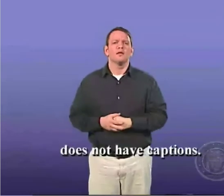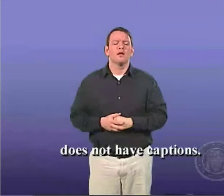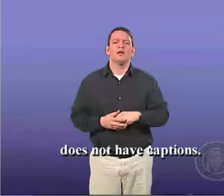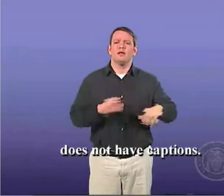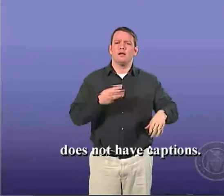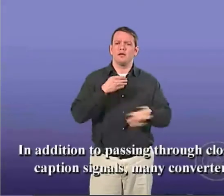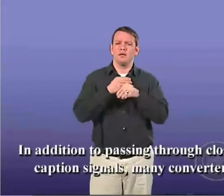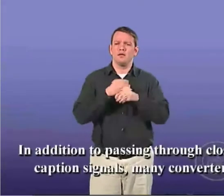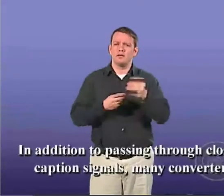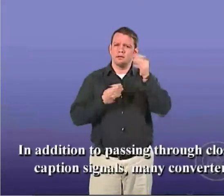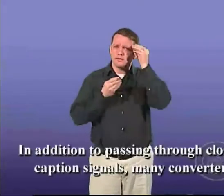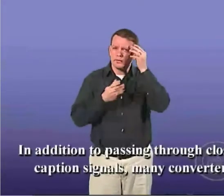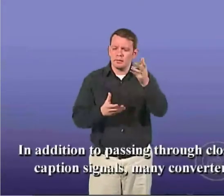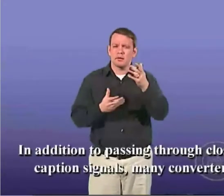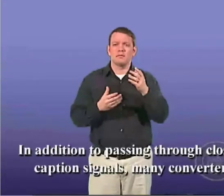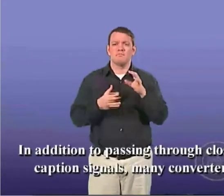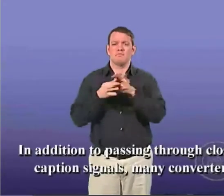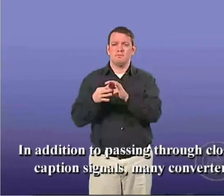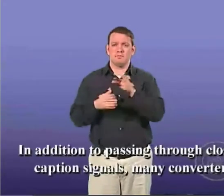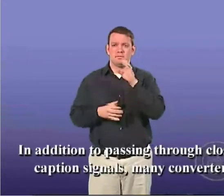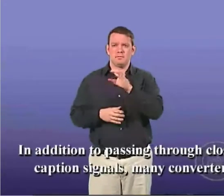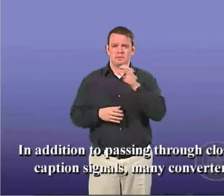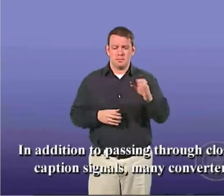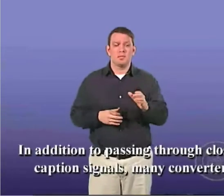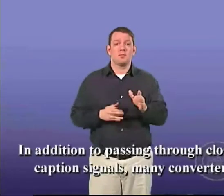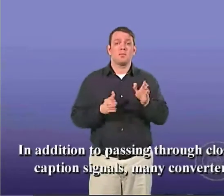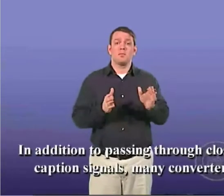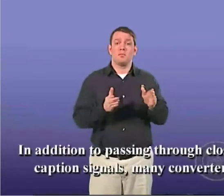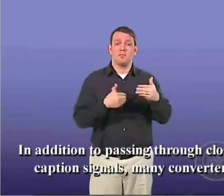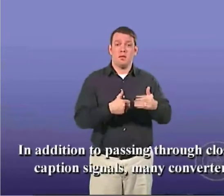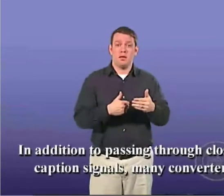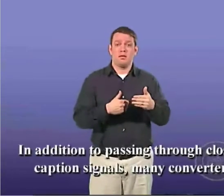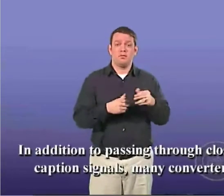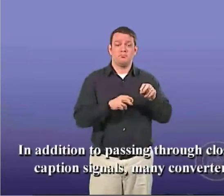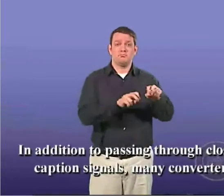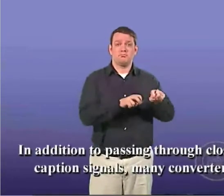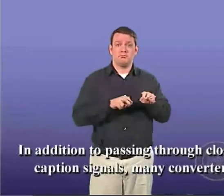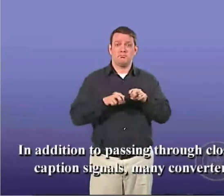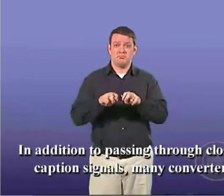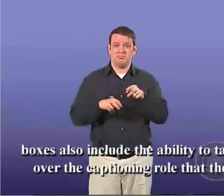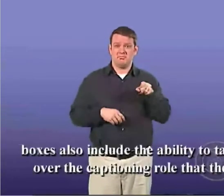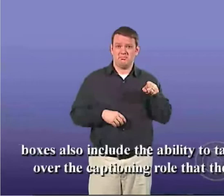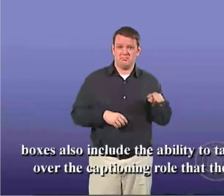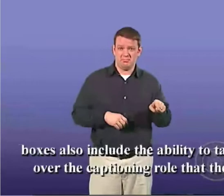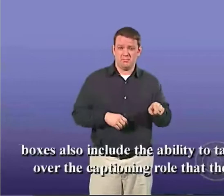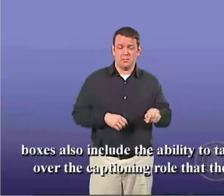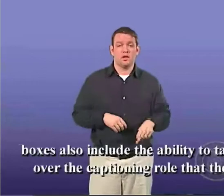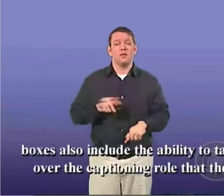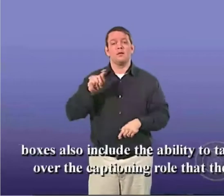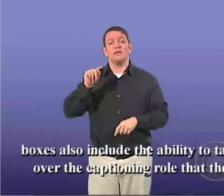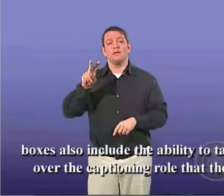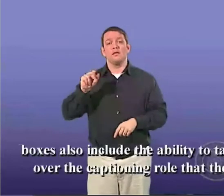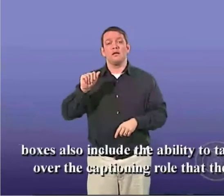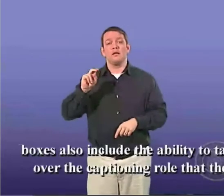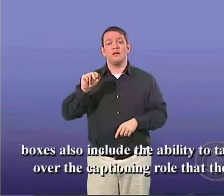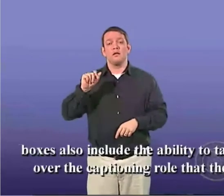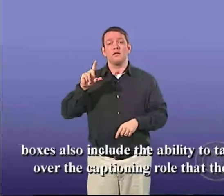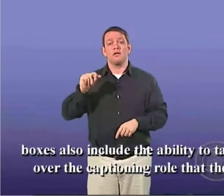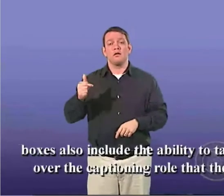captions. In addition to passing through closed caption signals, many converter boxes also include the ability to